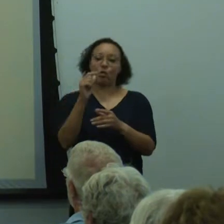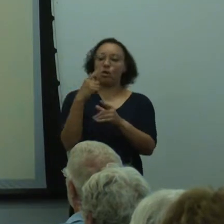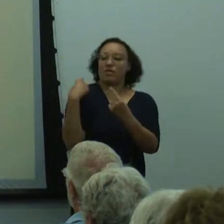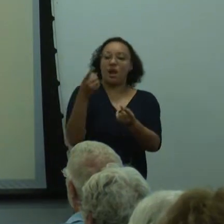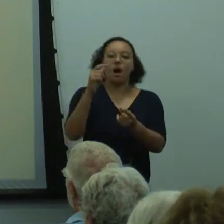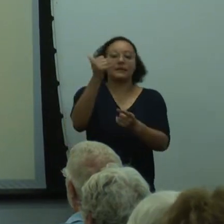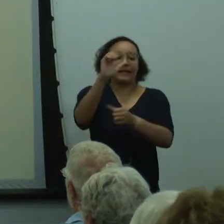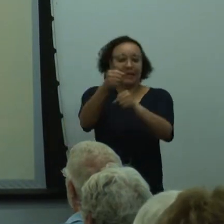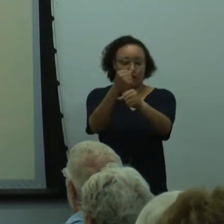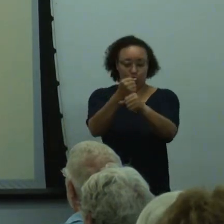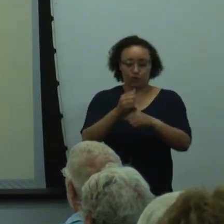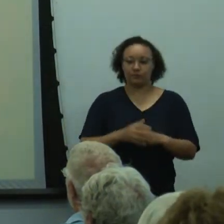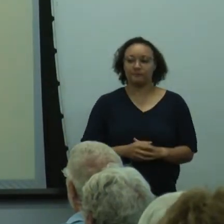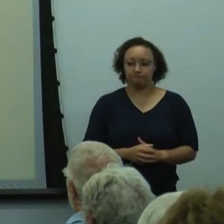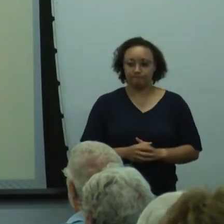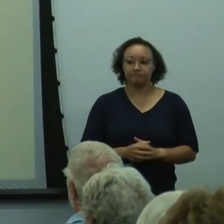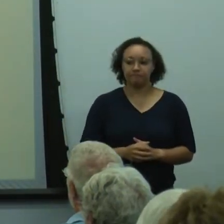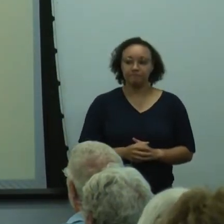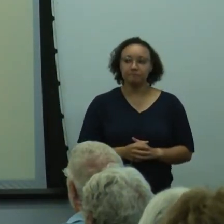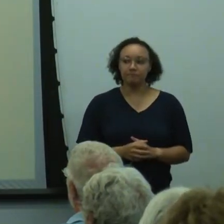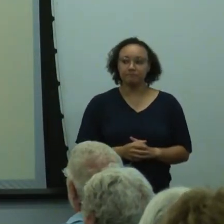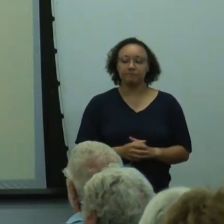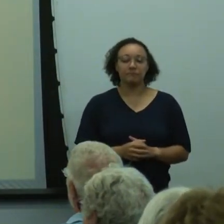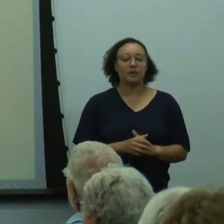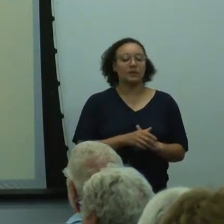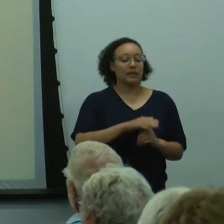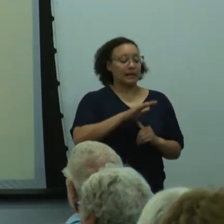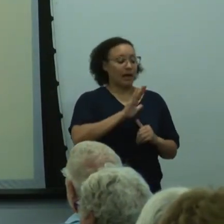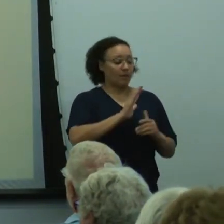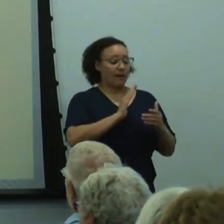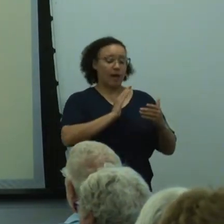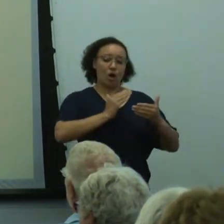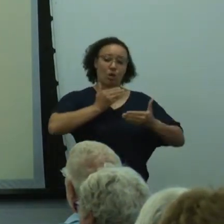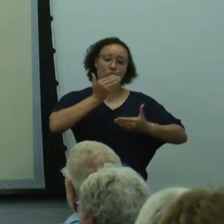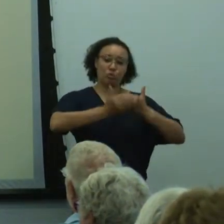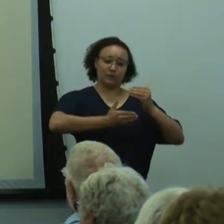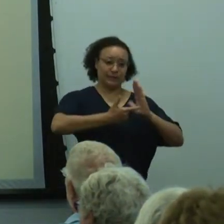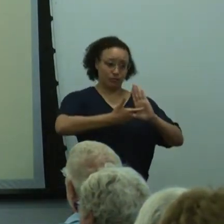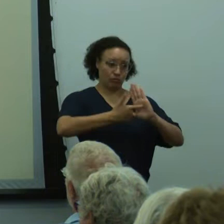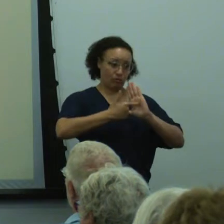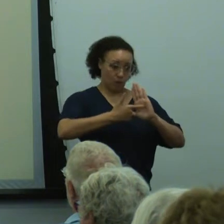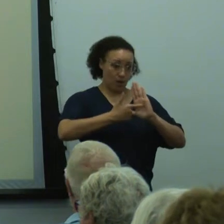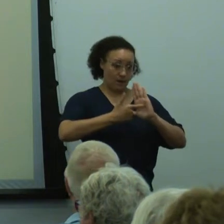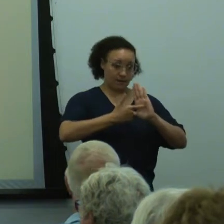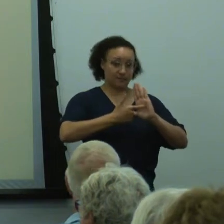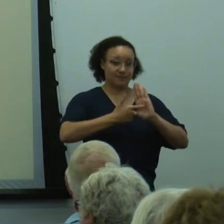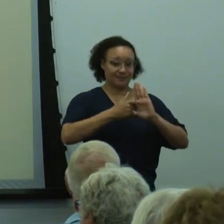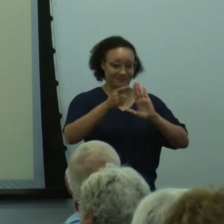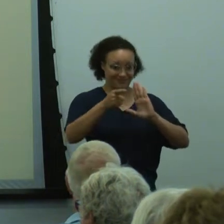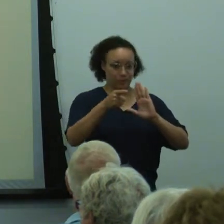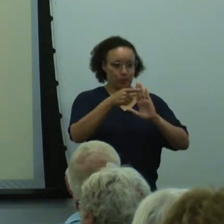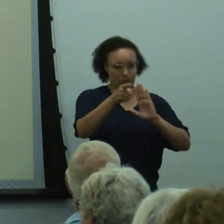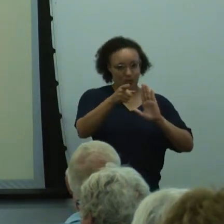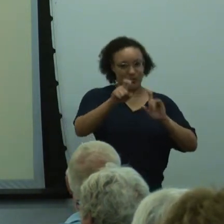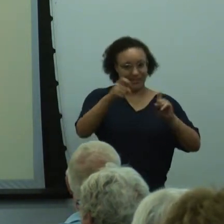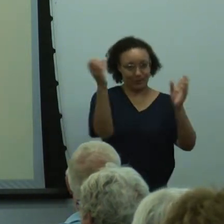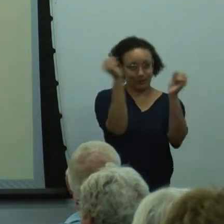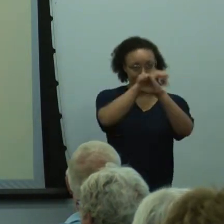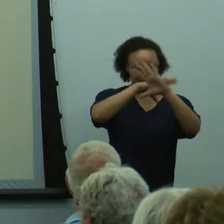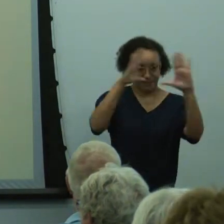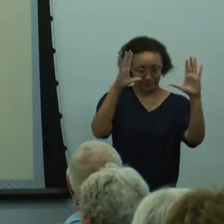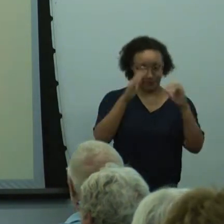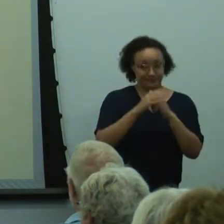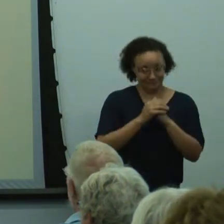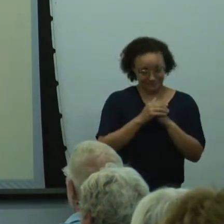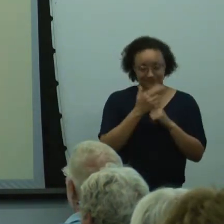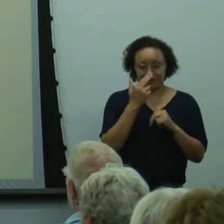representation. Now the procedural requirements. Okay, you want to imagine this one. Imagine this